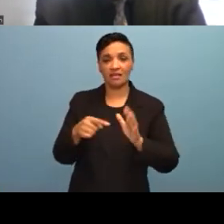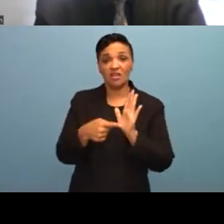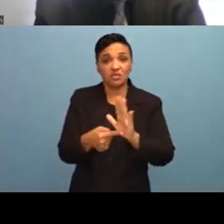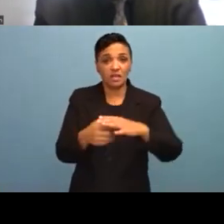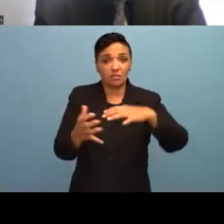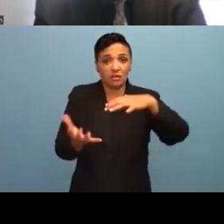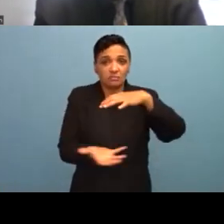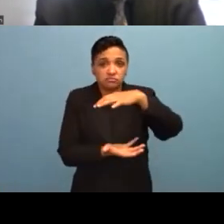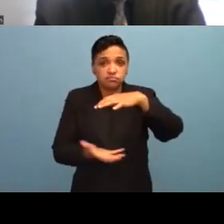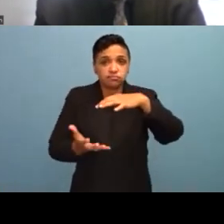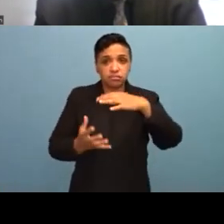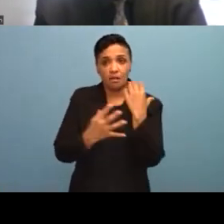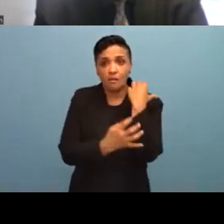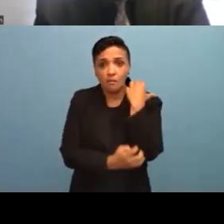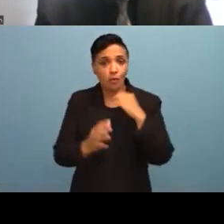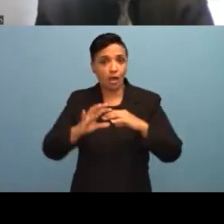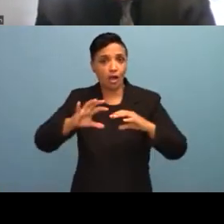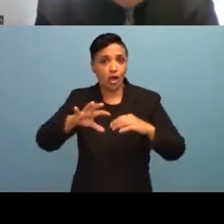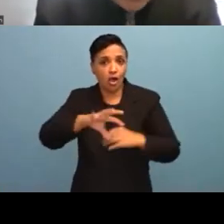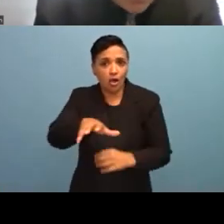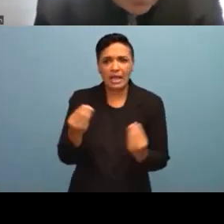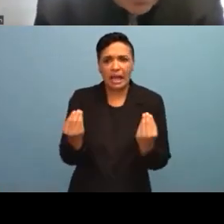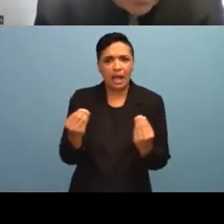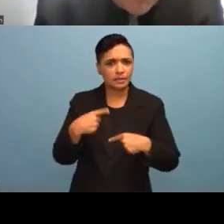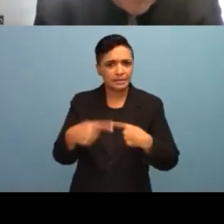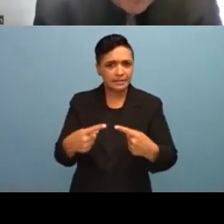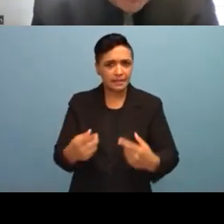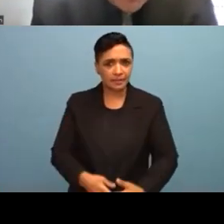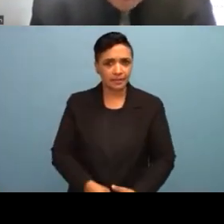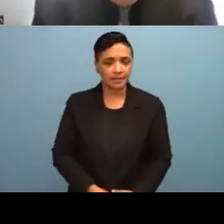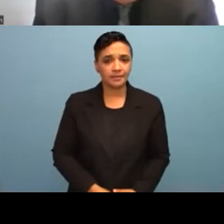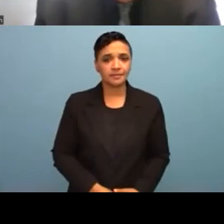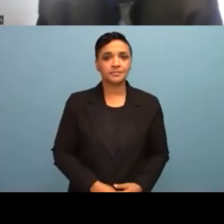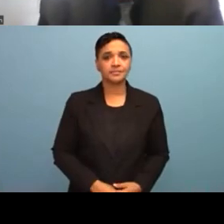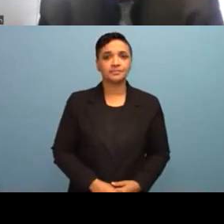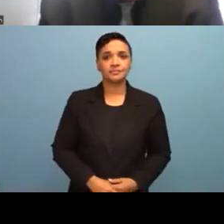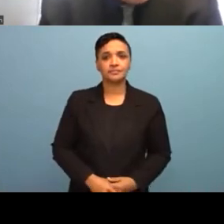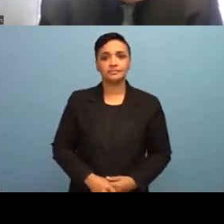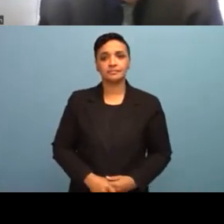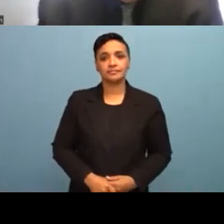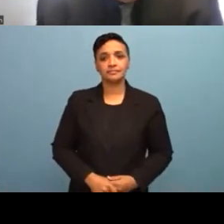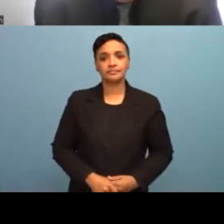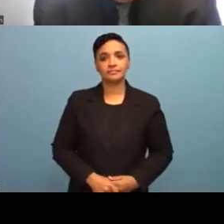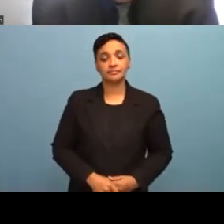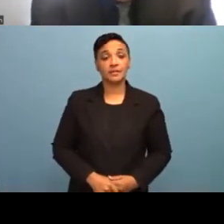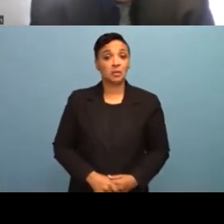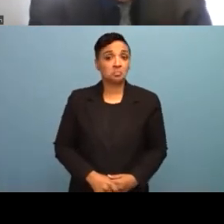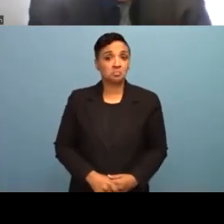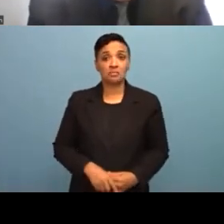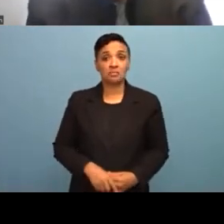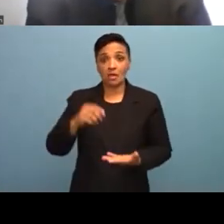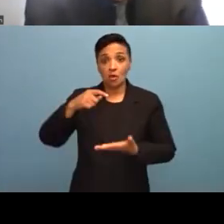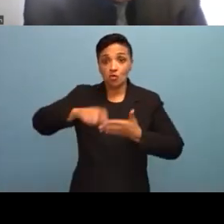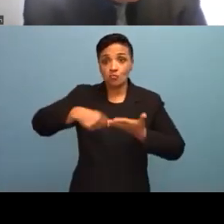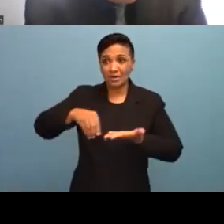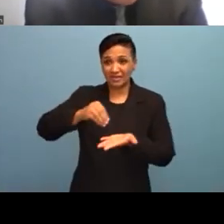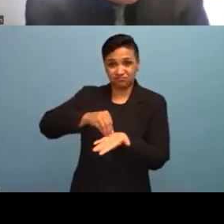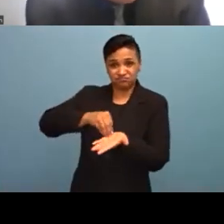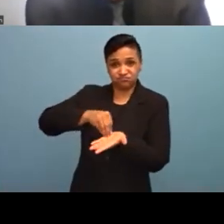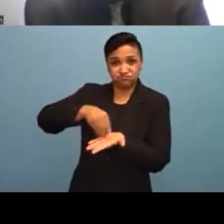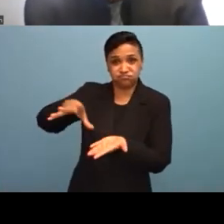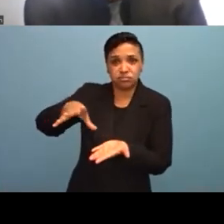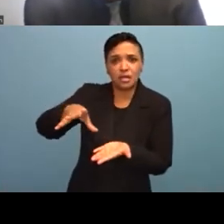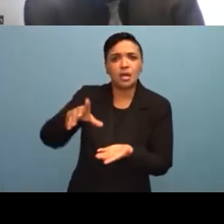income countries. Right. Well, they are not very costly. I mean, there are a few studies